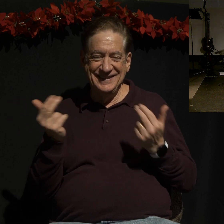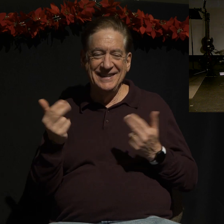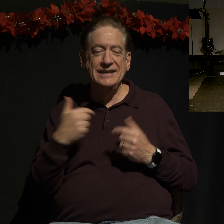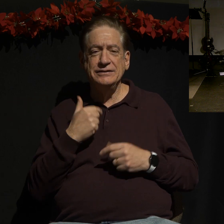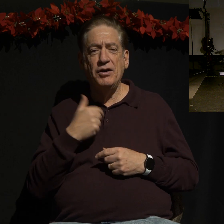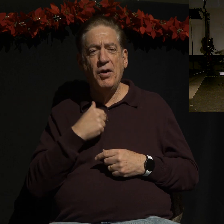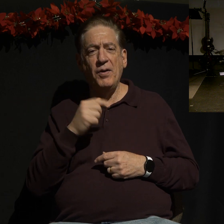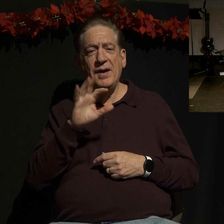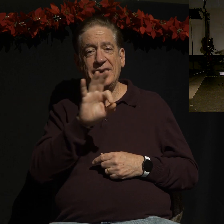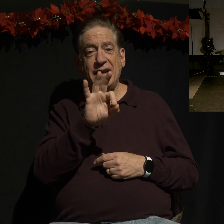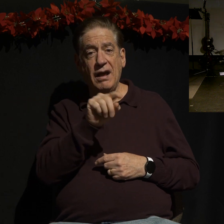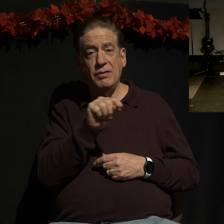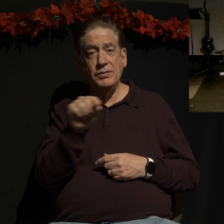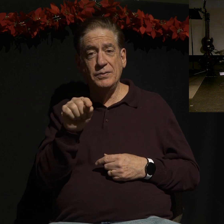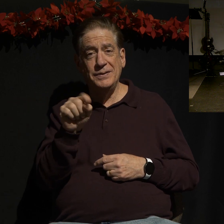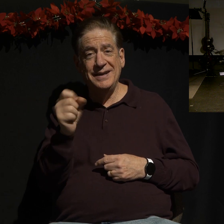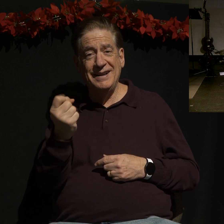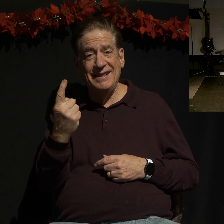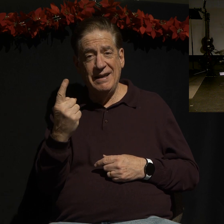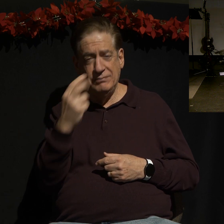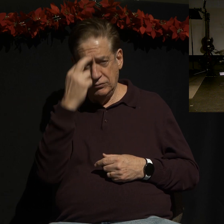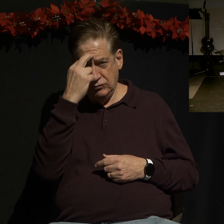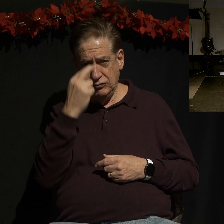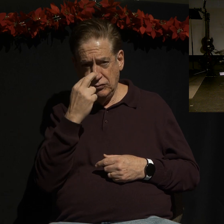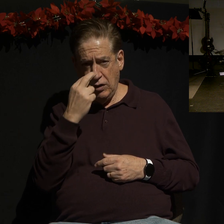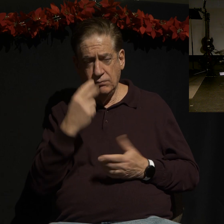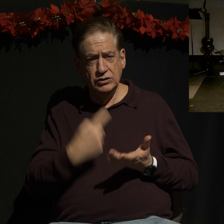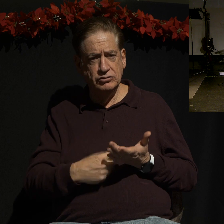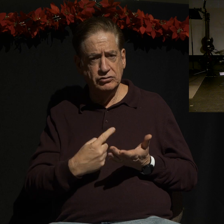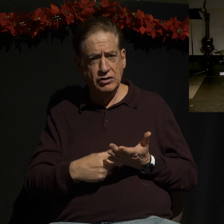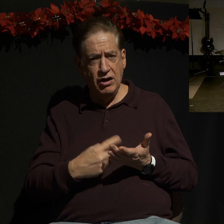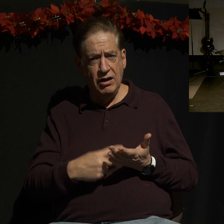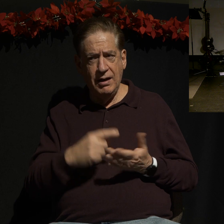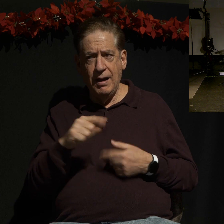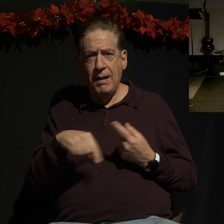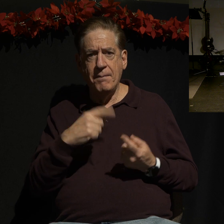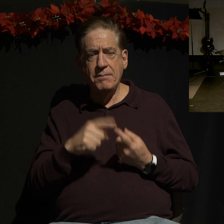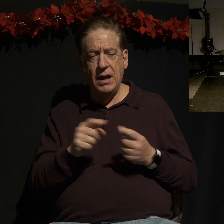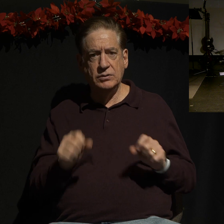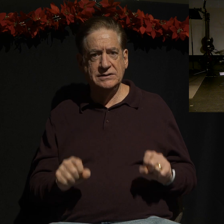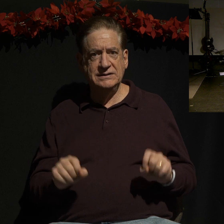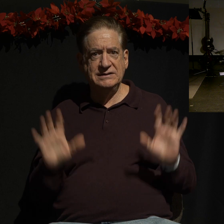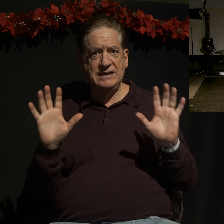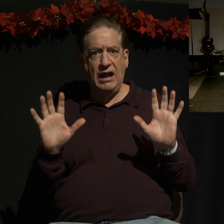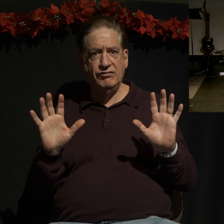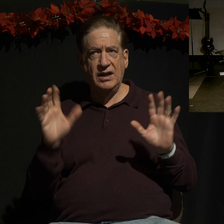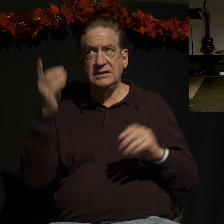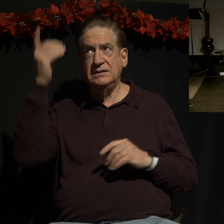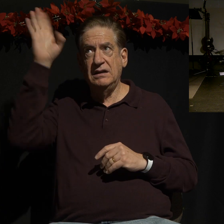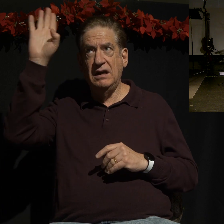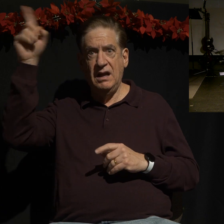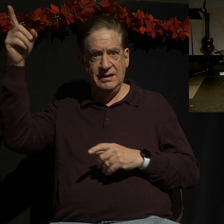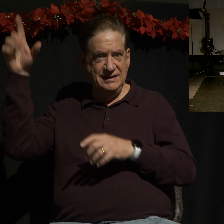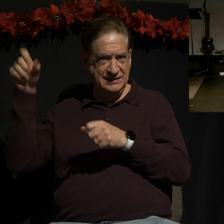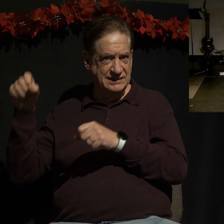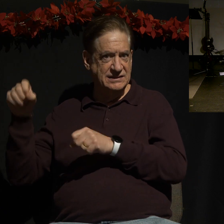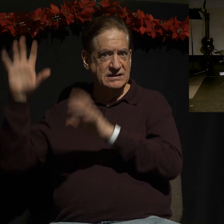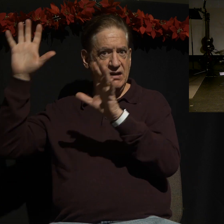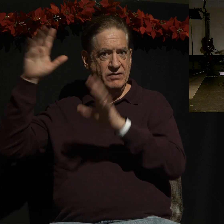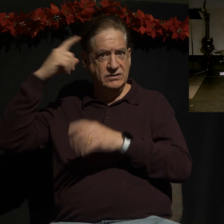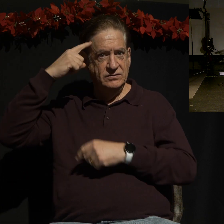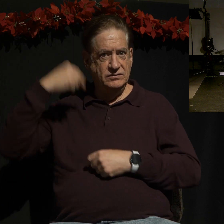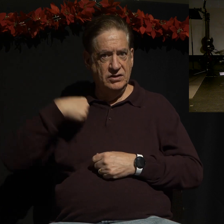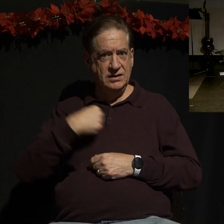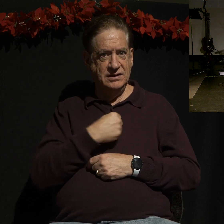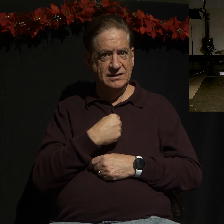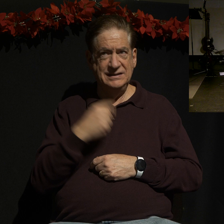So 9 through 11 in Romans, he's talking about the sacrifice that God made for us, how he brought us